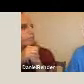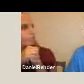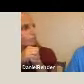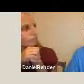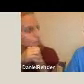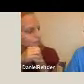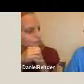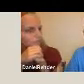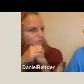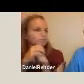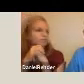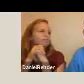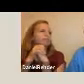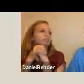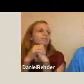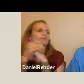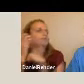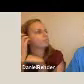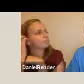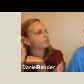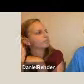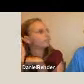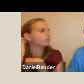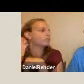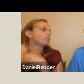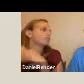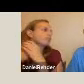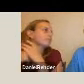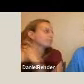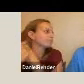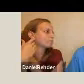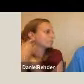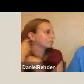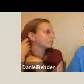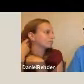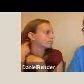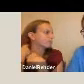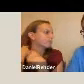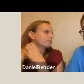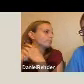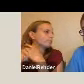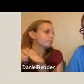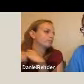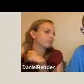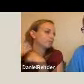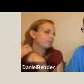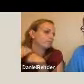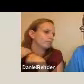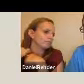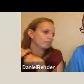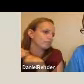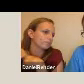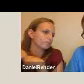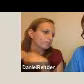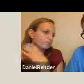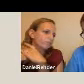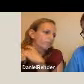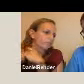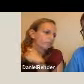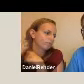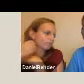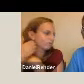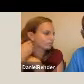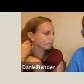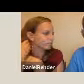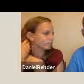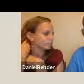Carolina. And we're going to talk a little bit later about how this course has been helpful. But I just want to highlight the difference. We have some